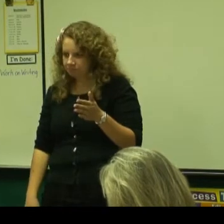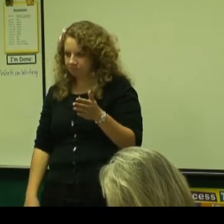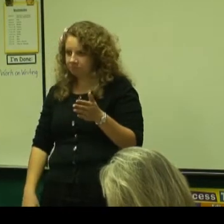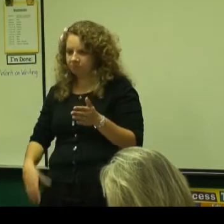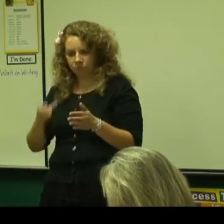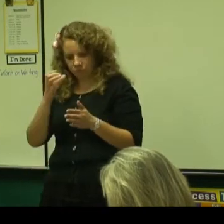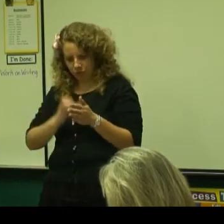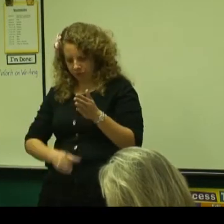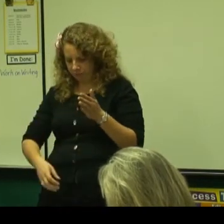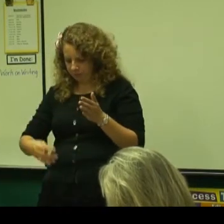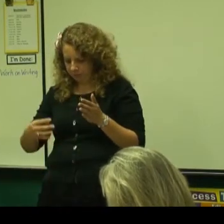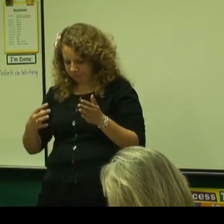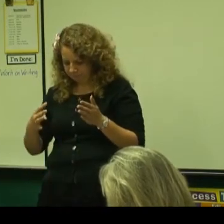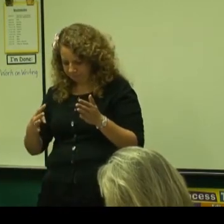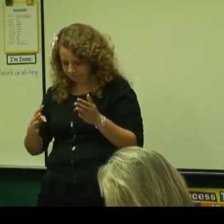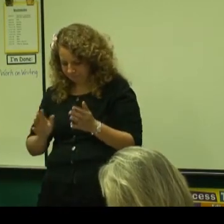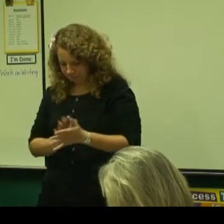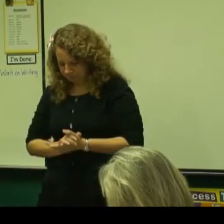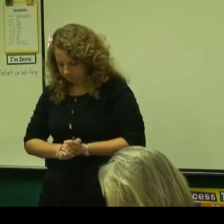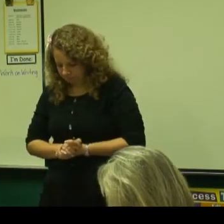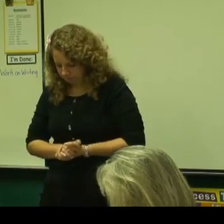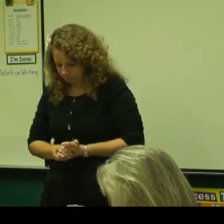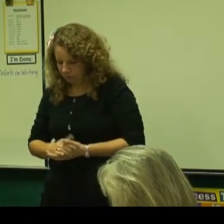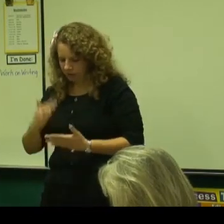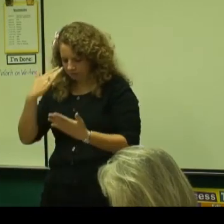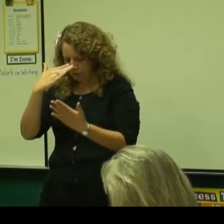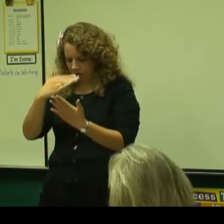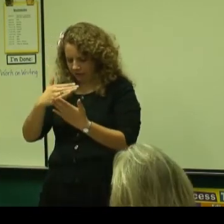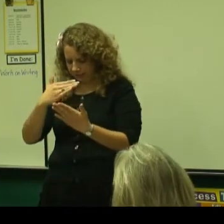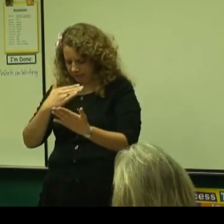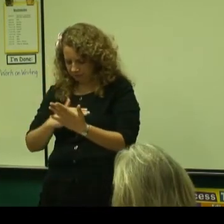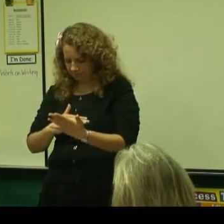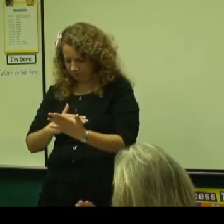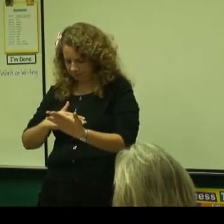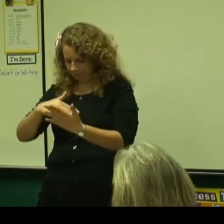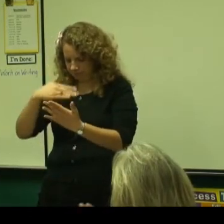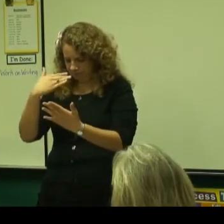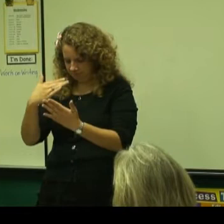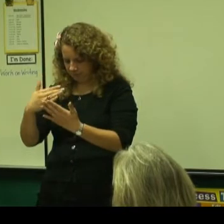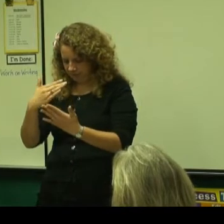4. Mm-hmm. Chapter 4. So yeah, so lesson.